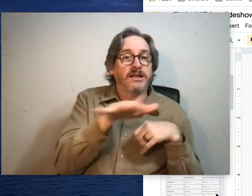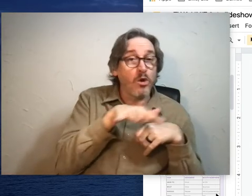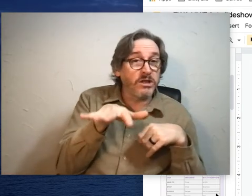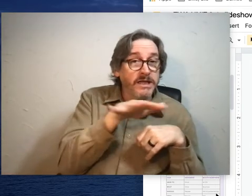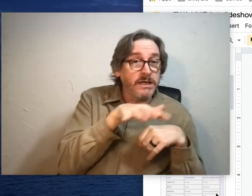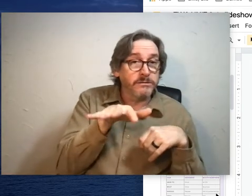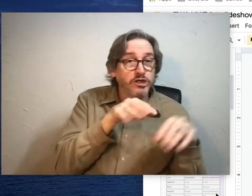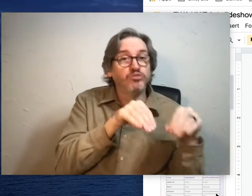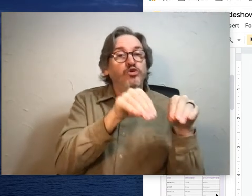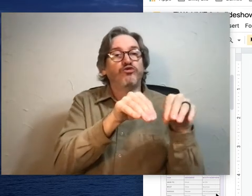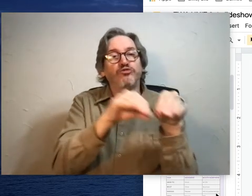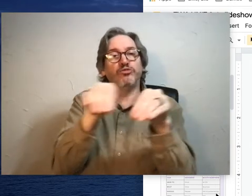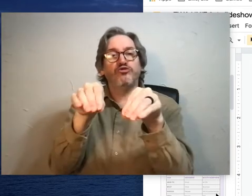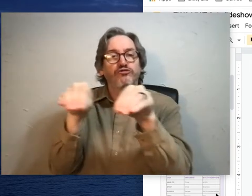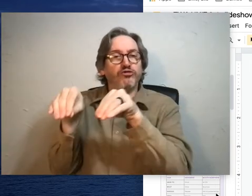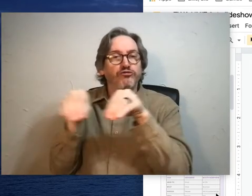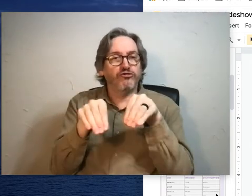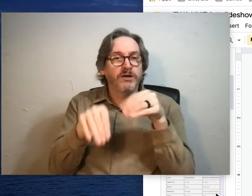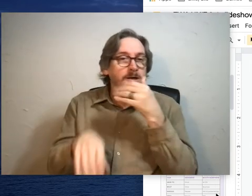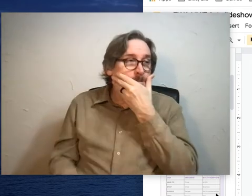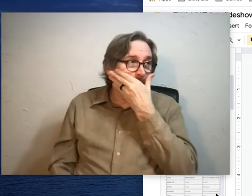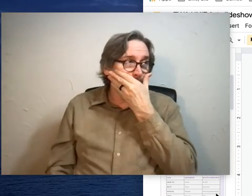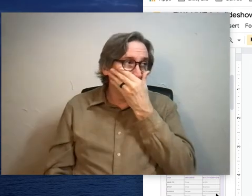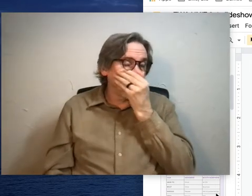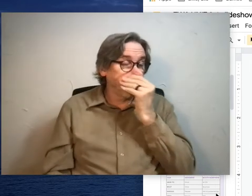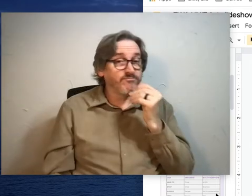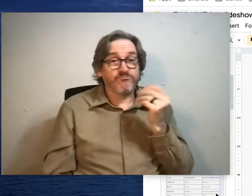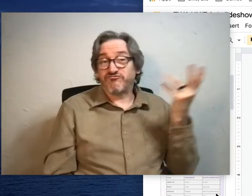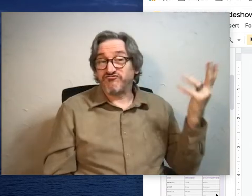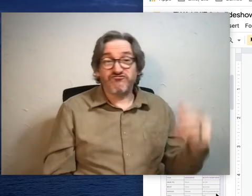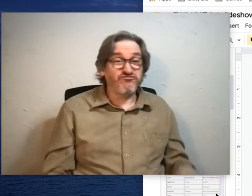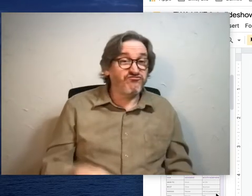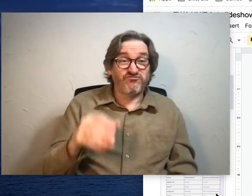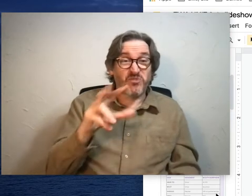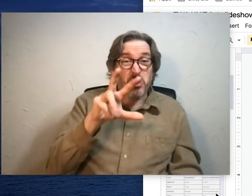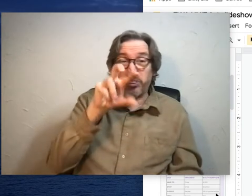like locally, move. Um,